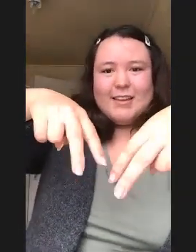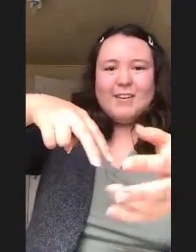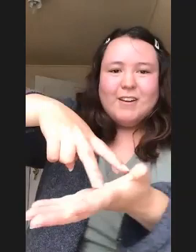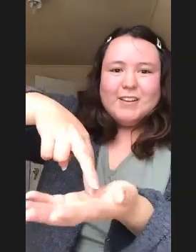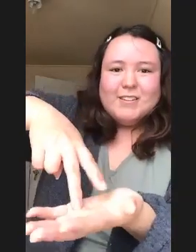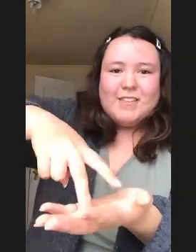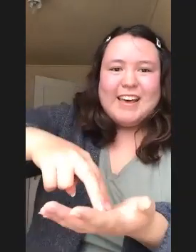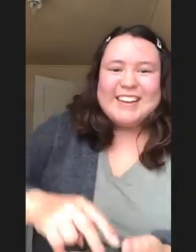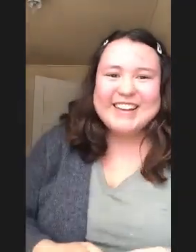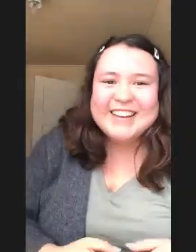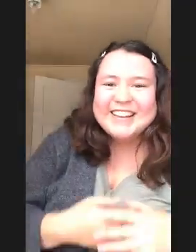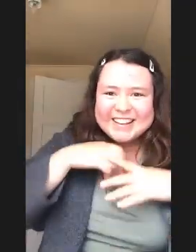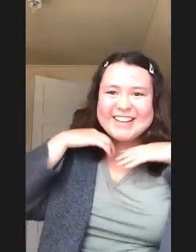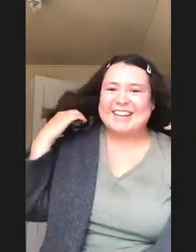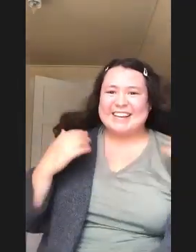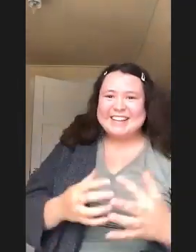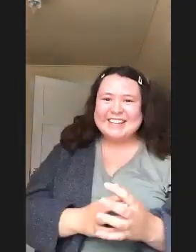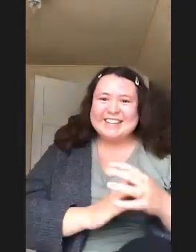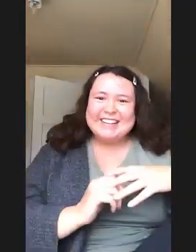or you can do that. Yeah.